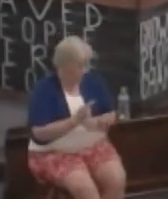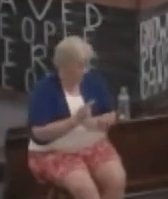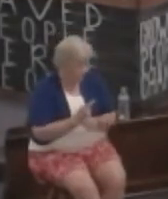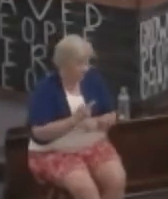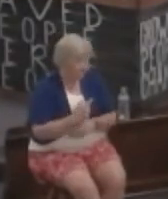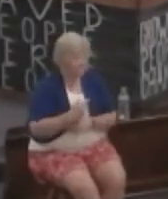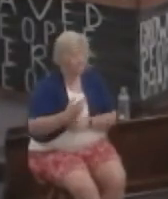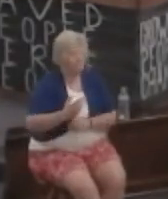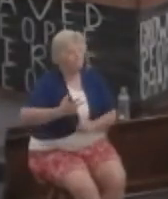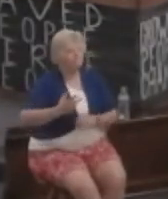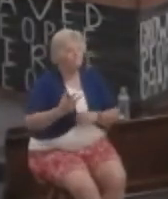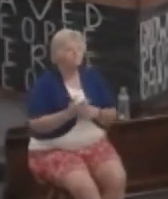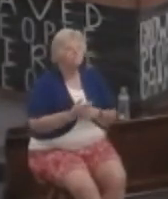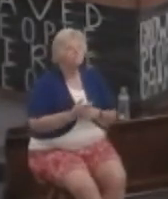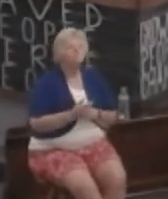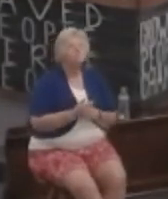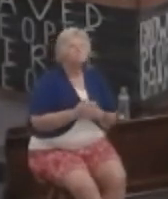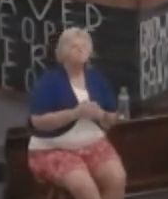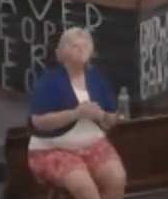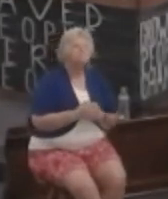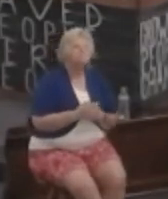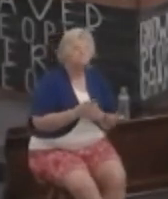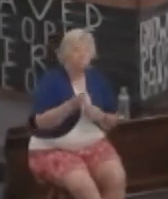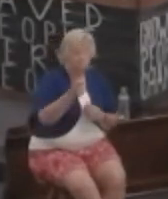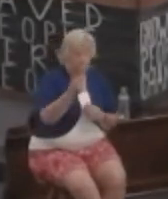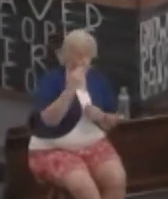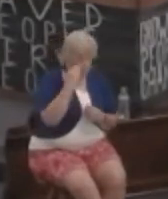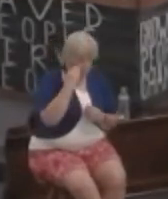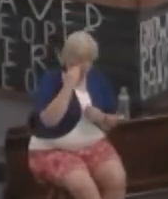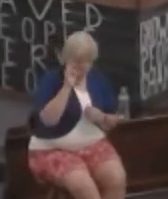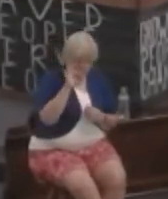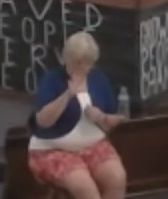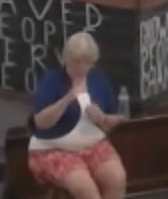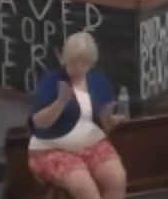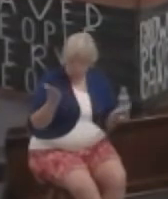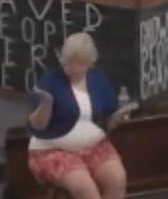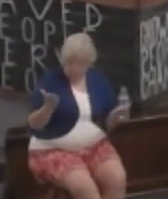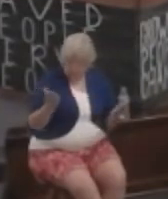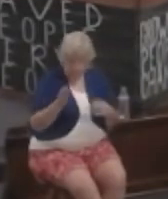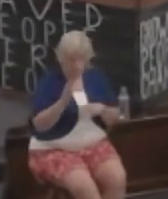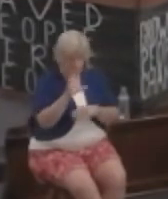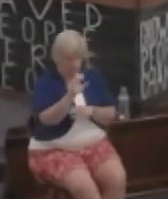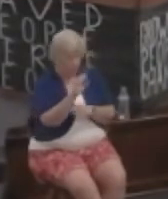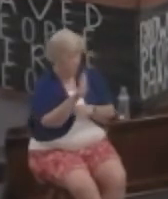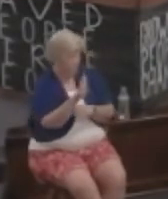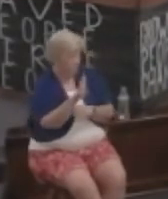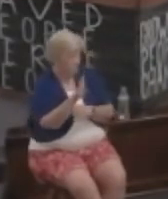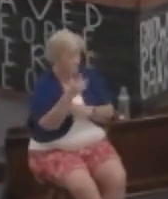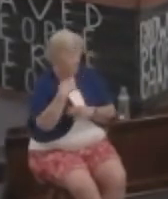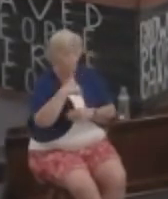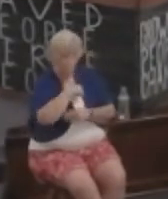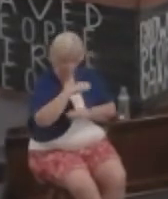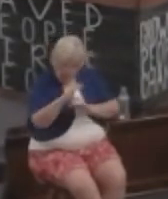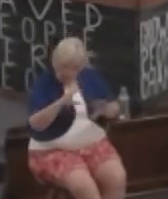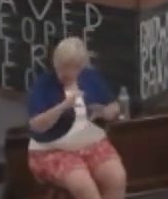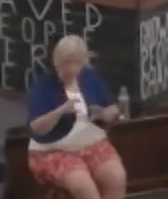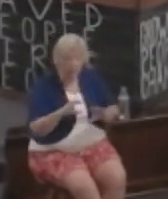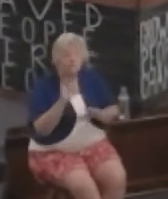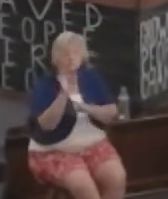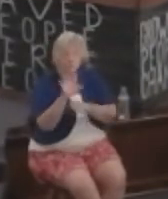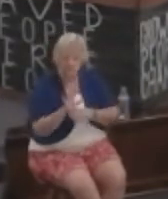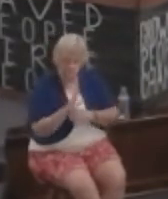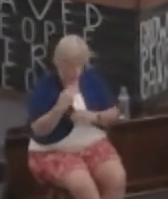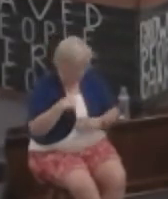Well, if you know of the pastors in the church, then you know we act like one. We are